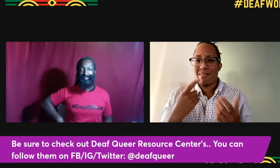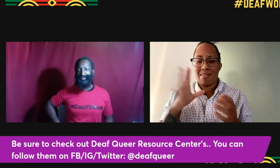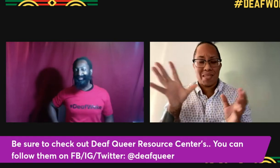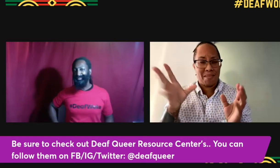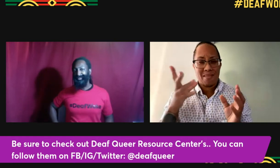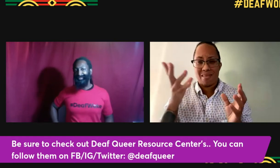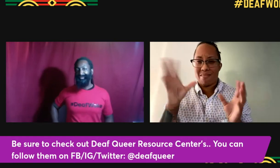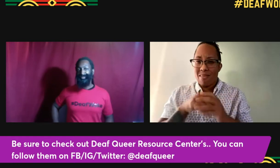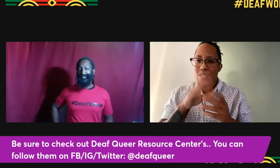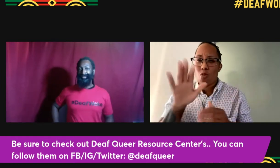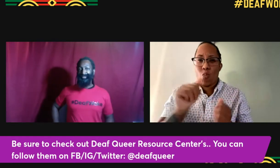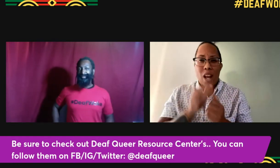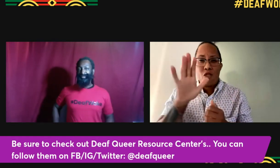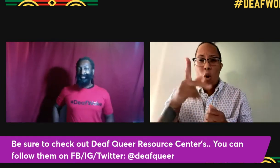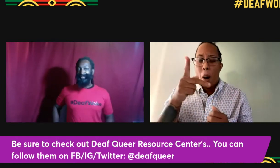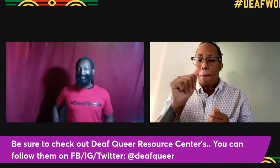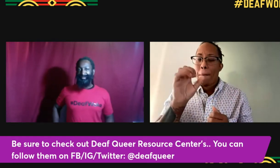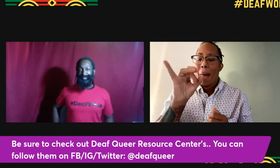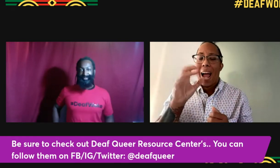your presentation.